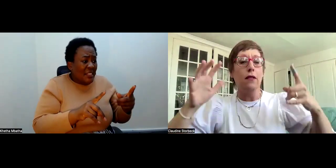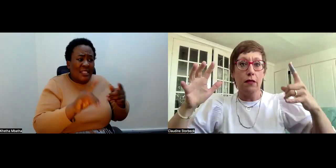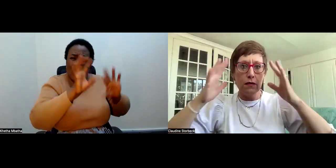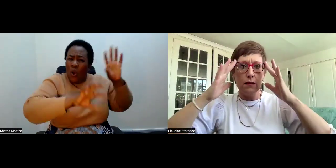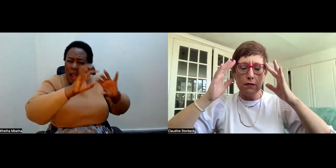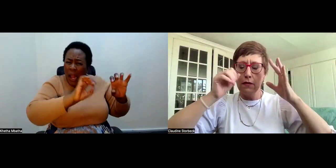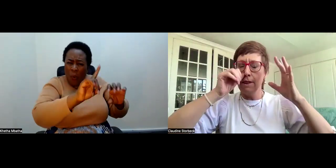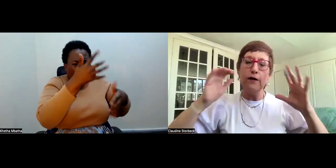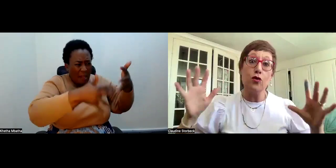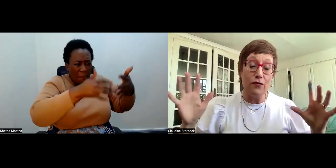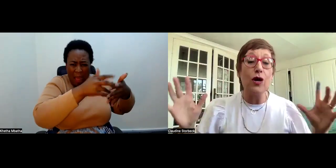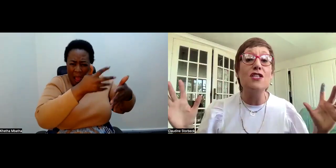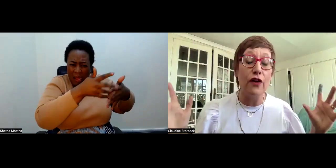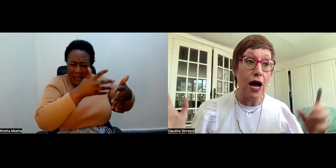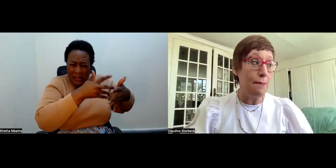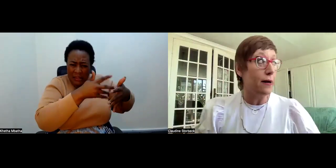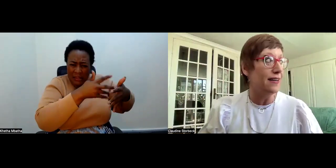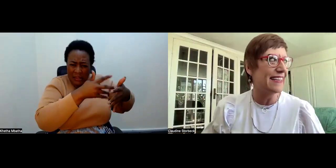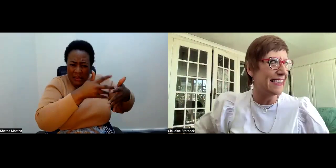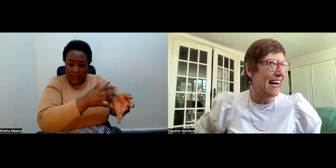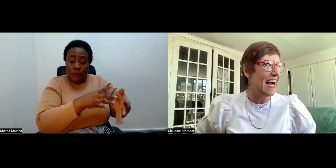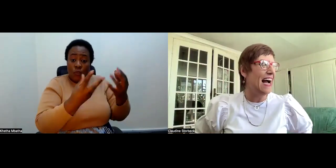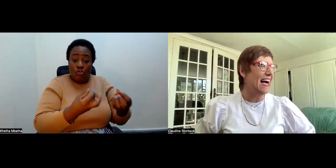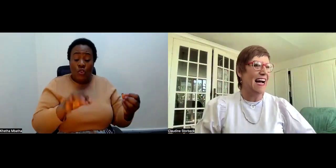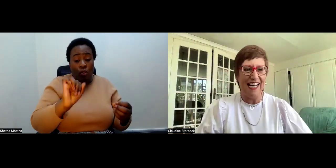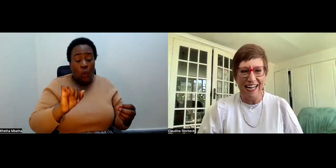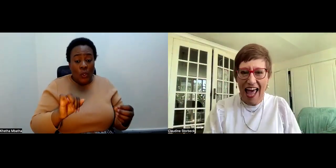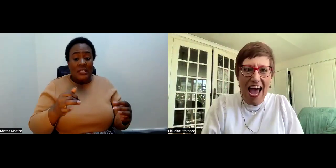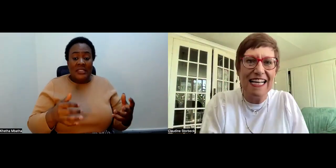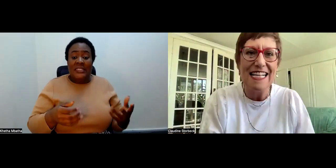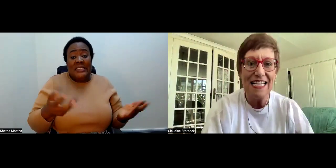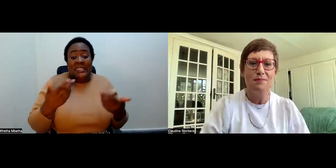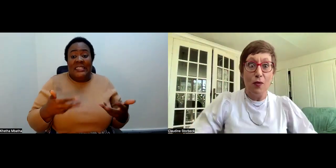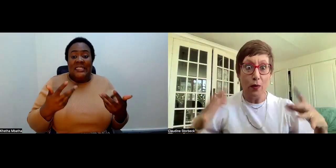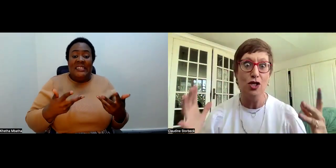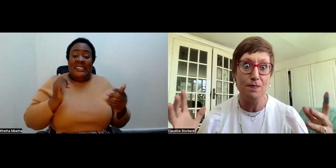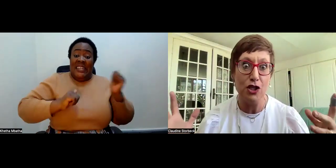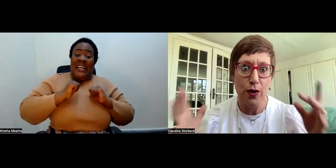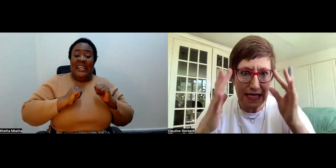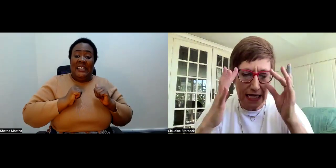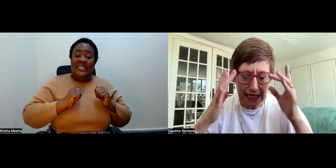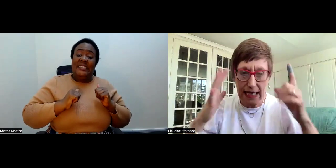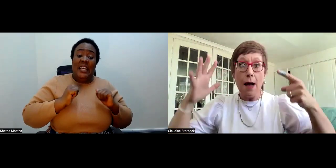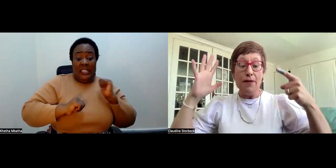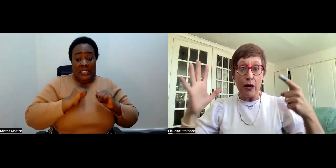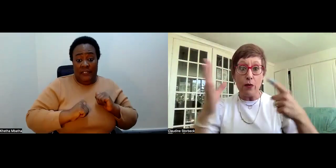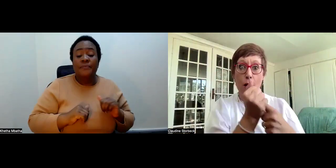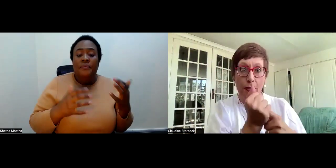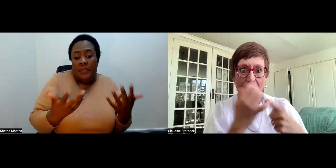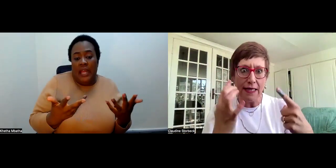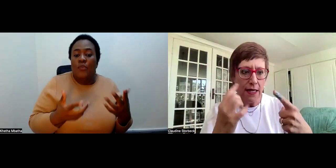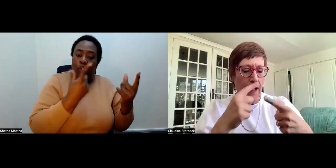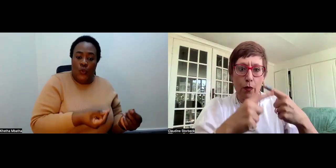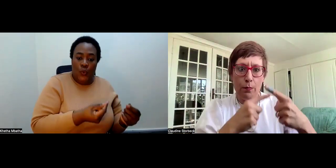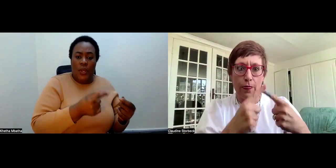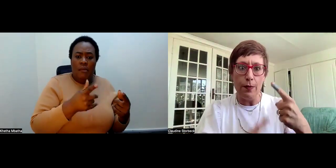word. Then, of course, if your kids are very hyper and excitable, we won't speak too excitingly, but then we stop